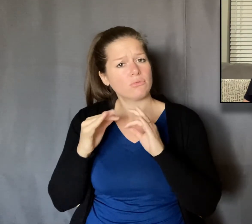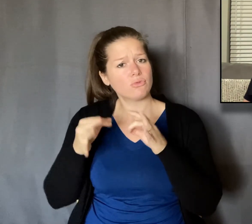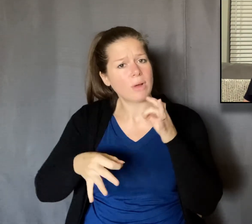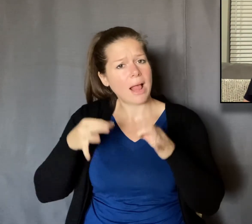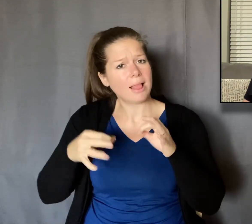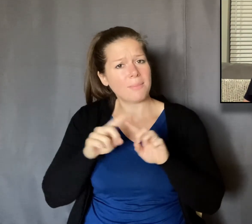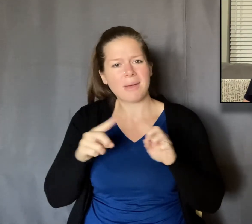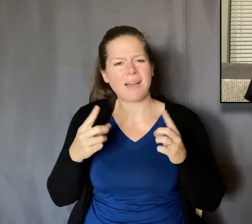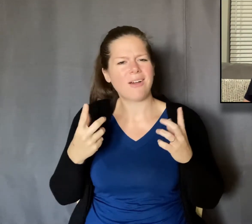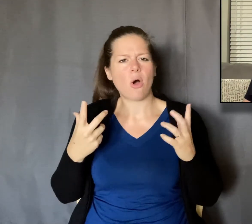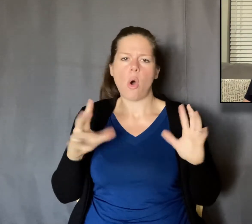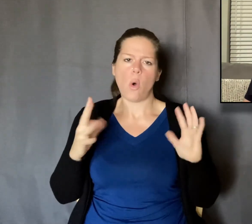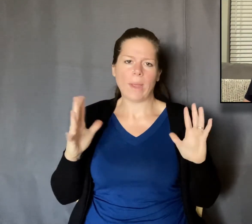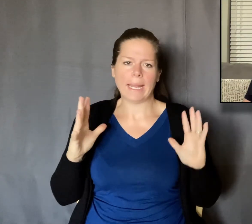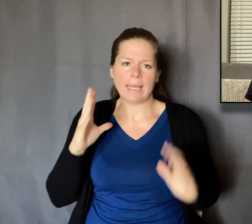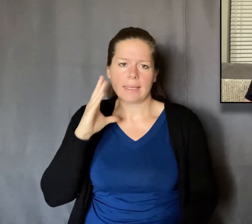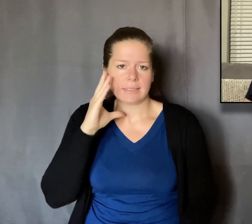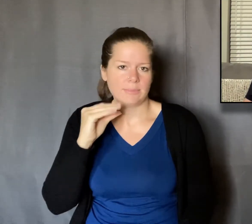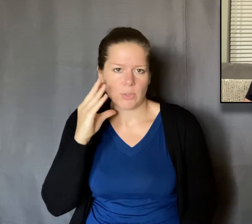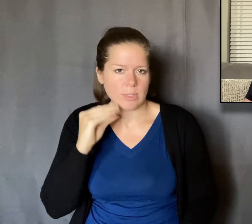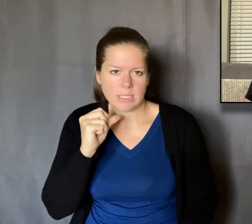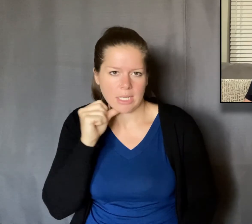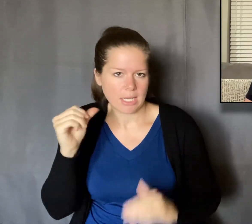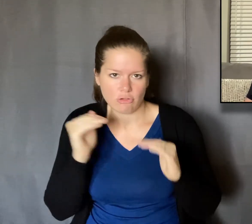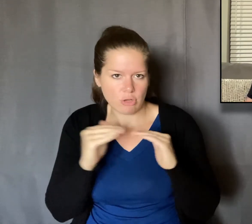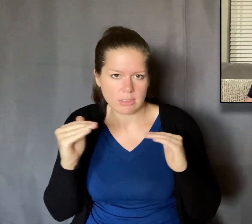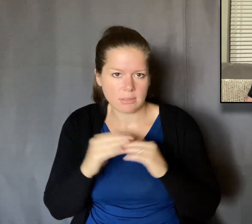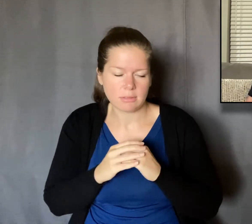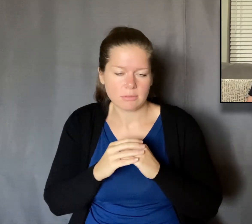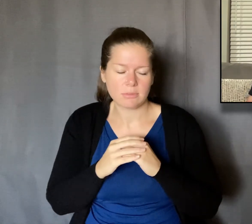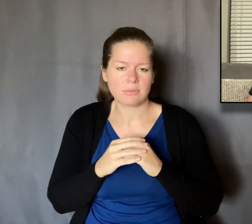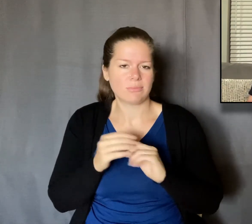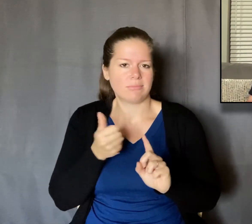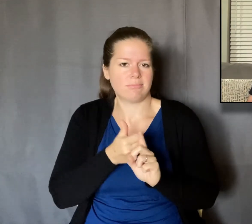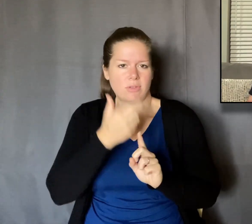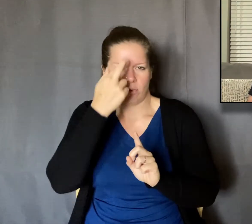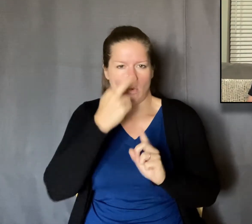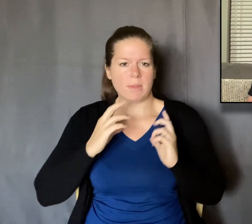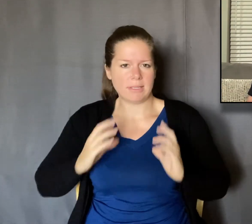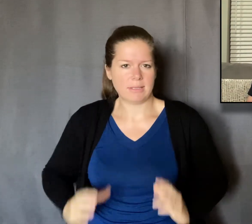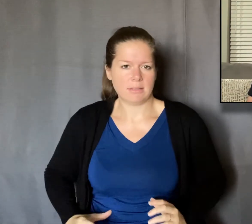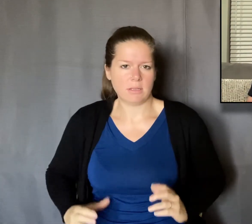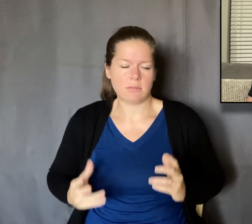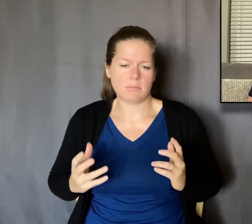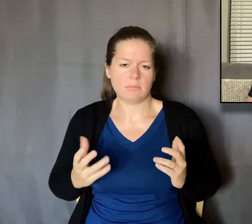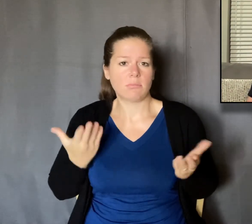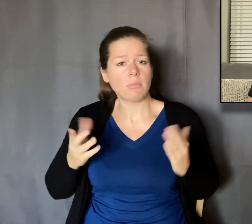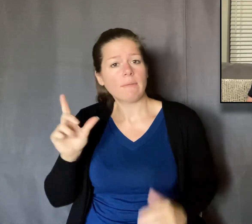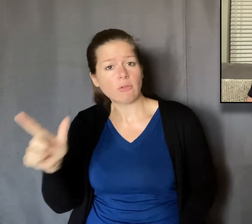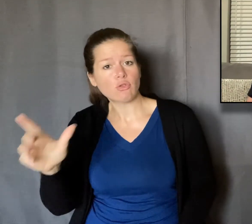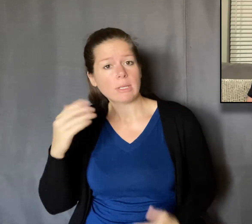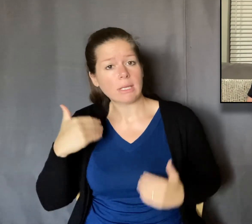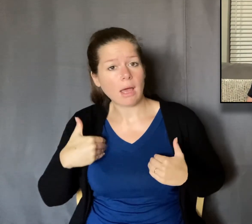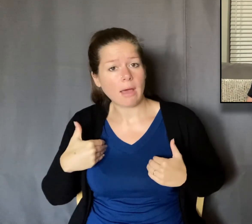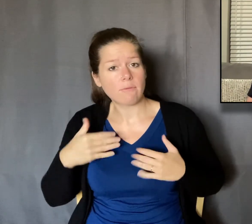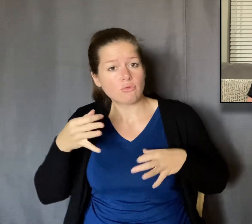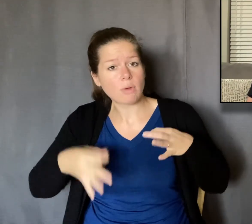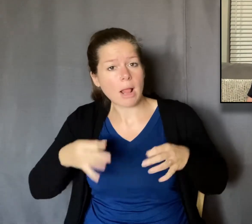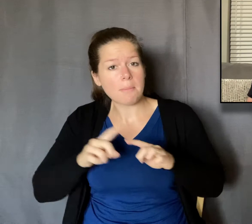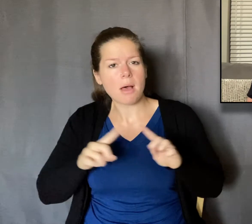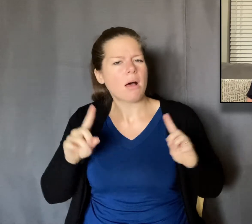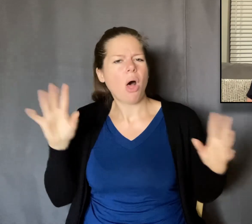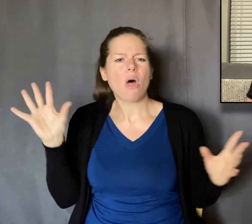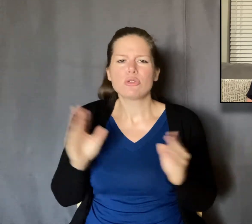of injustice. He was a Roman citizen, so it finally worked out for him in the end, and he'd get a fair hearing perhaps. But overall, the